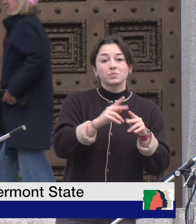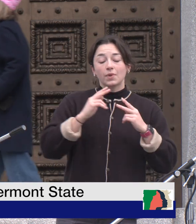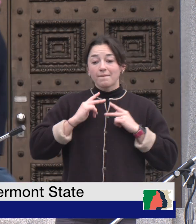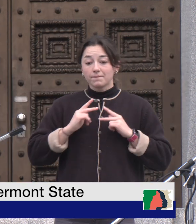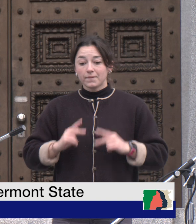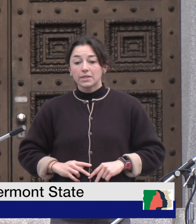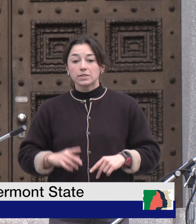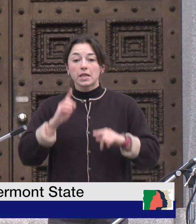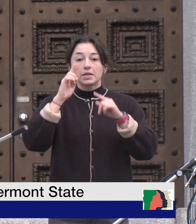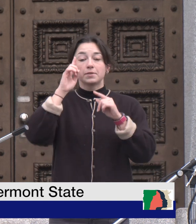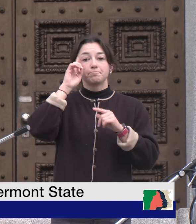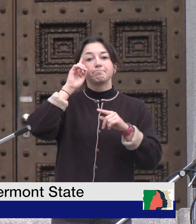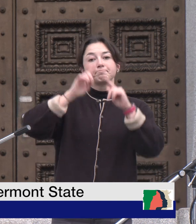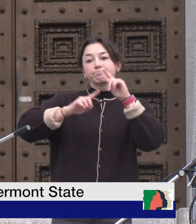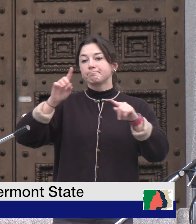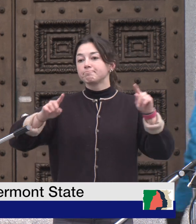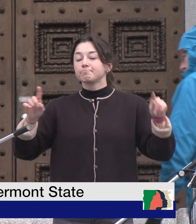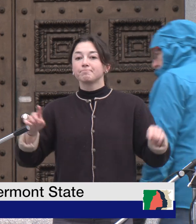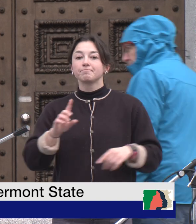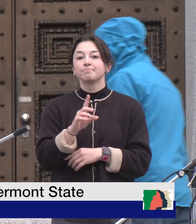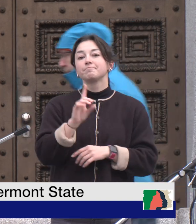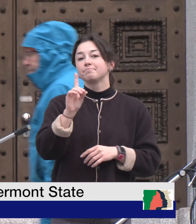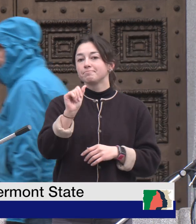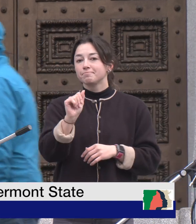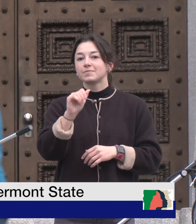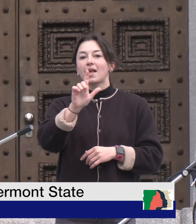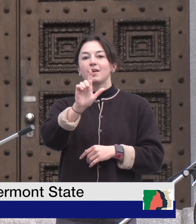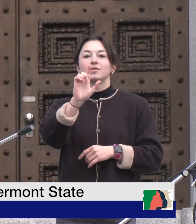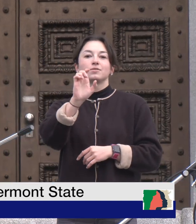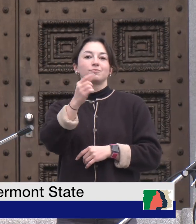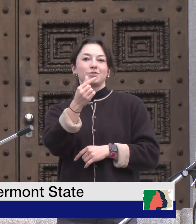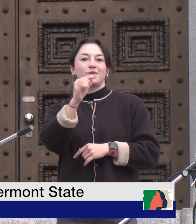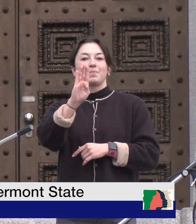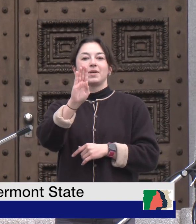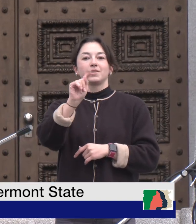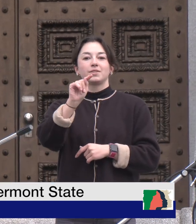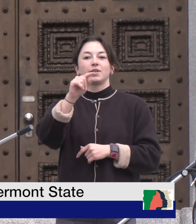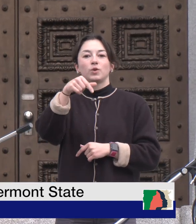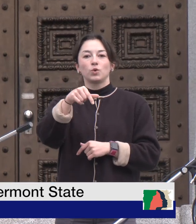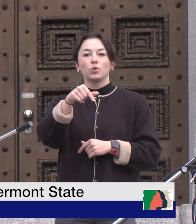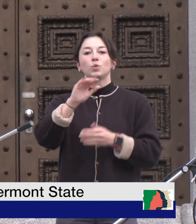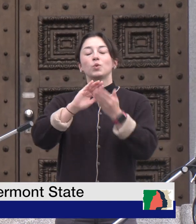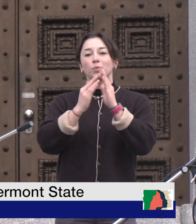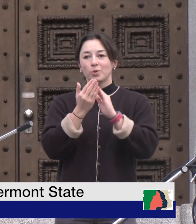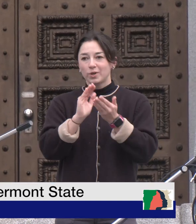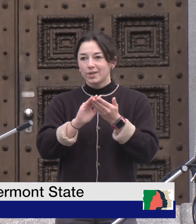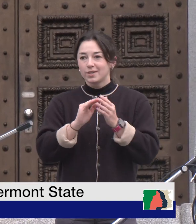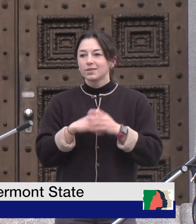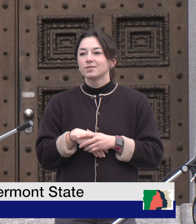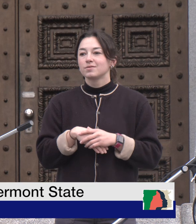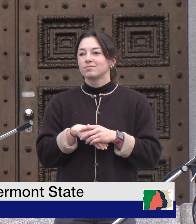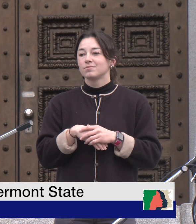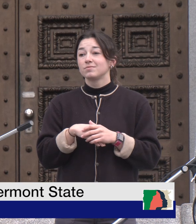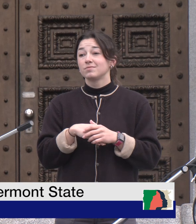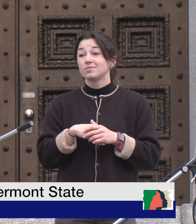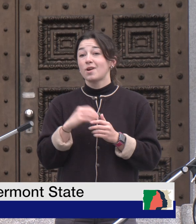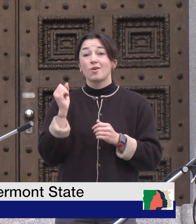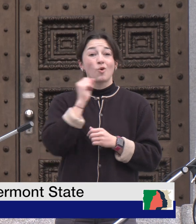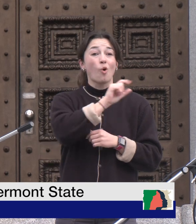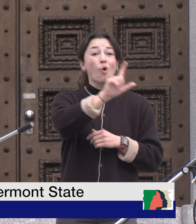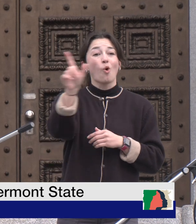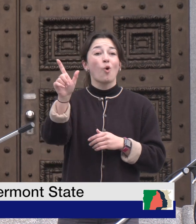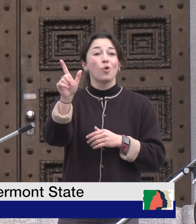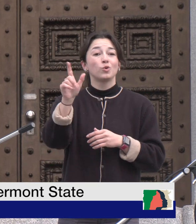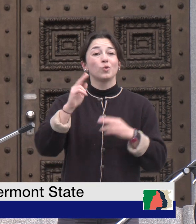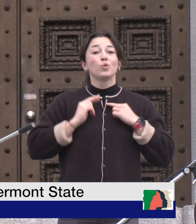and neurodiverse populations, our LGBTQ and gender-affirming communities, and all who are denied their